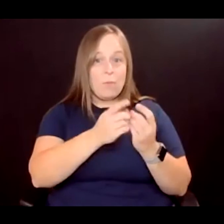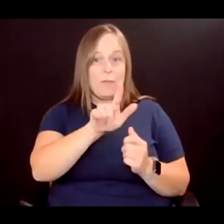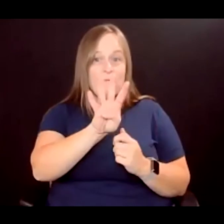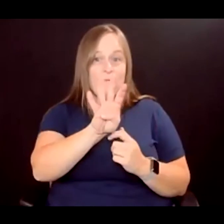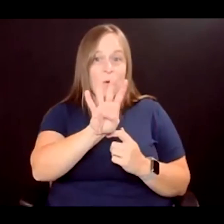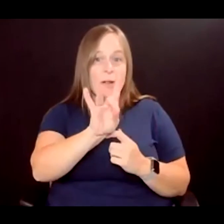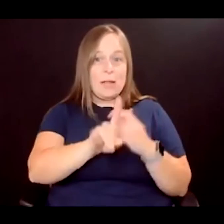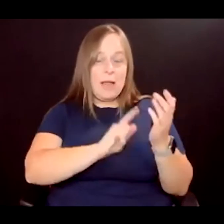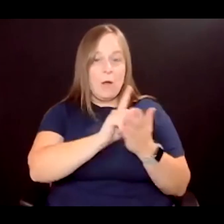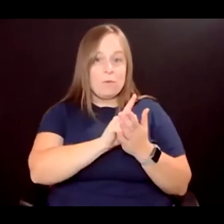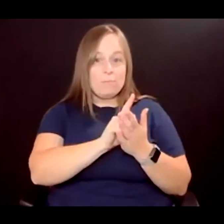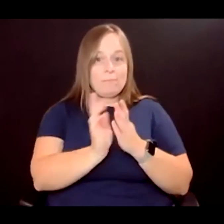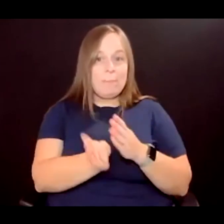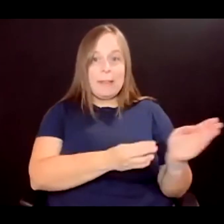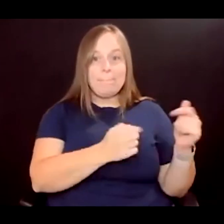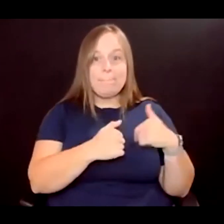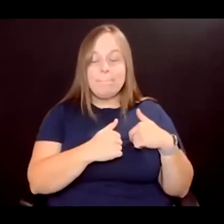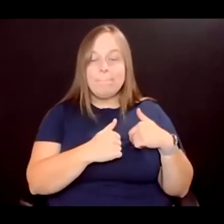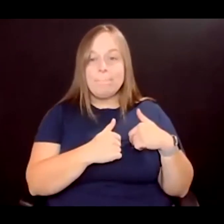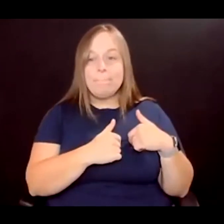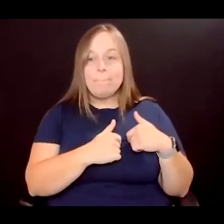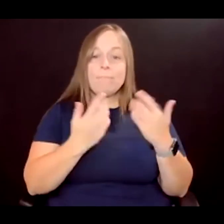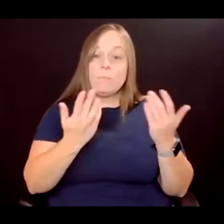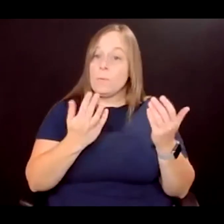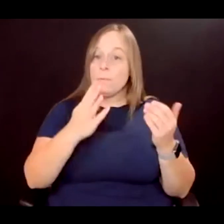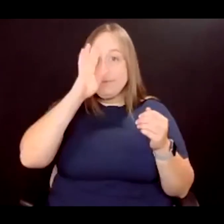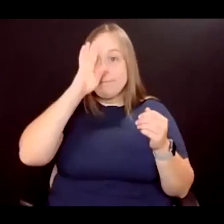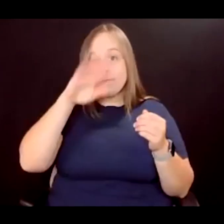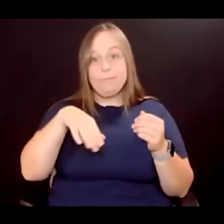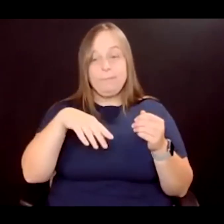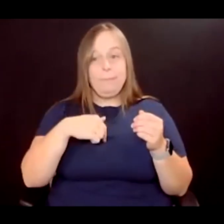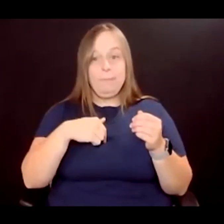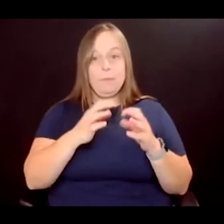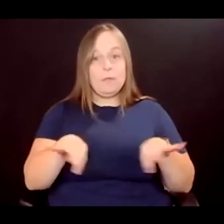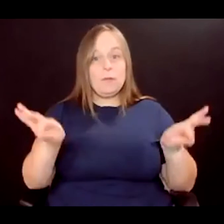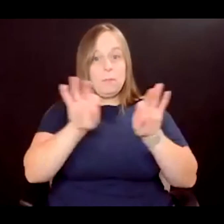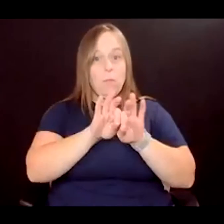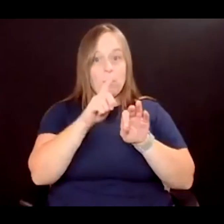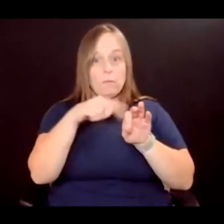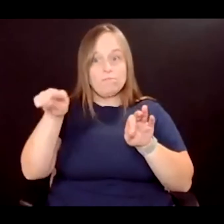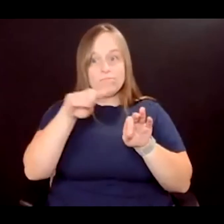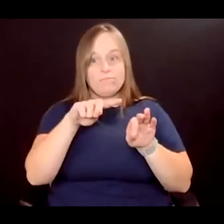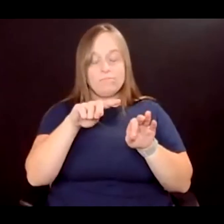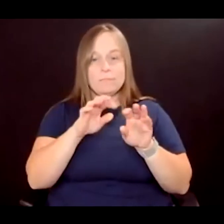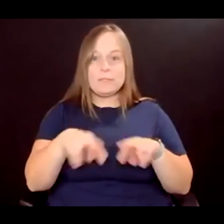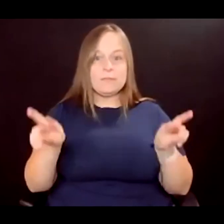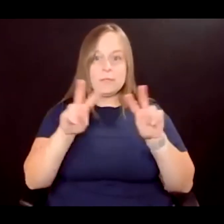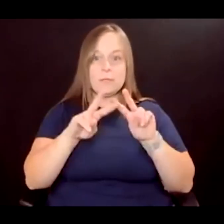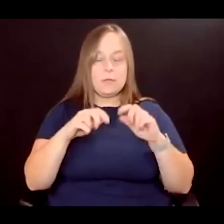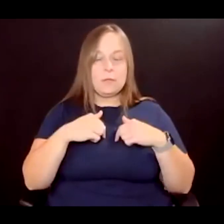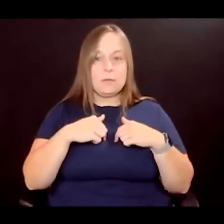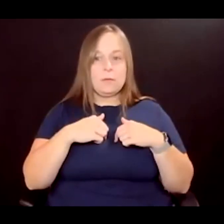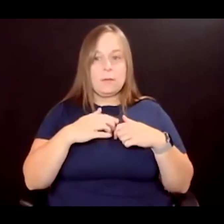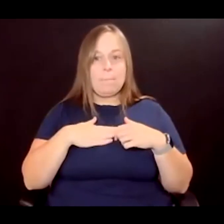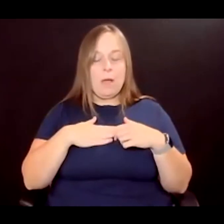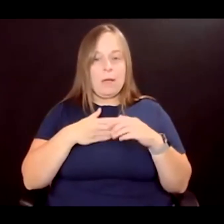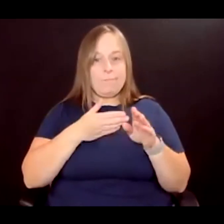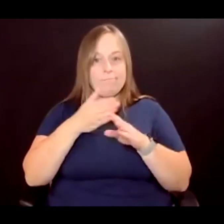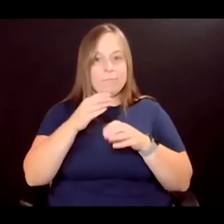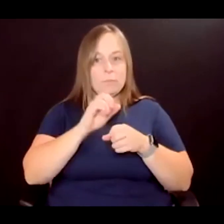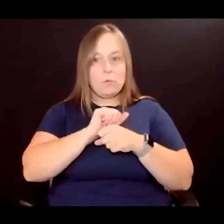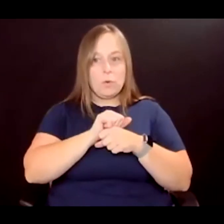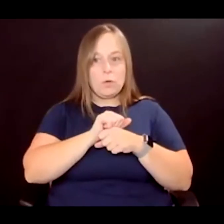just answer any questions you have, but to really, really learn about the great community that you have here in Albany.